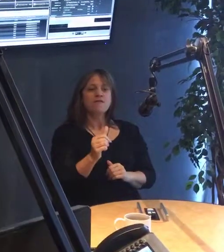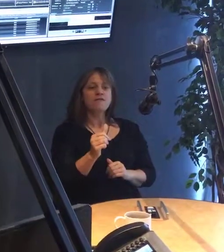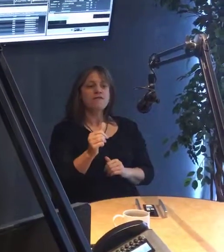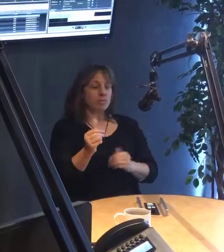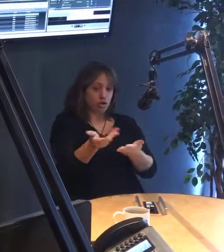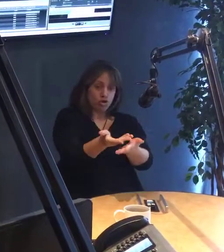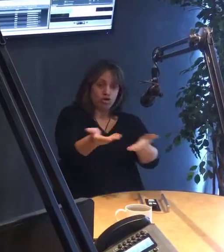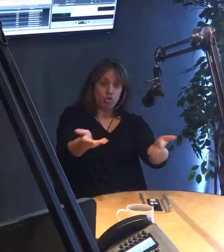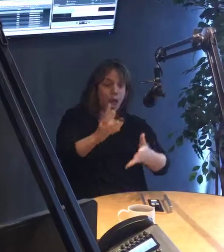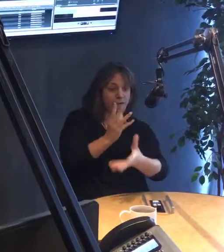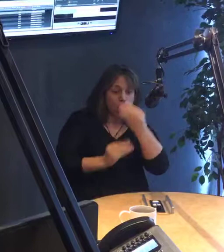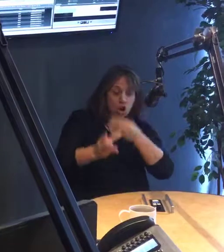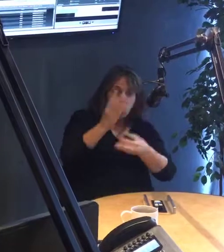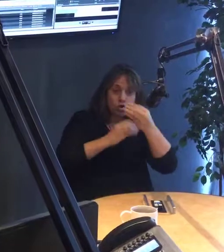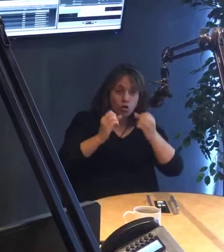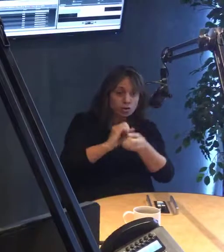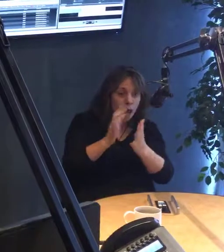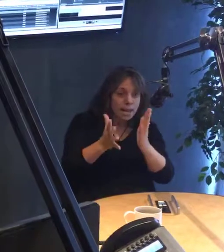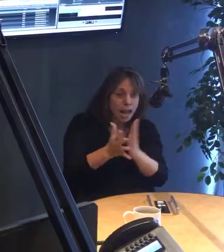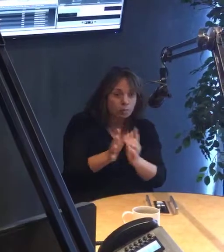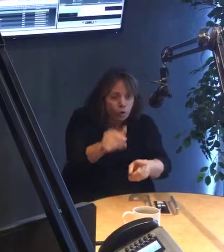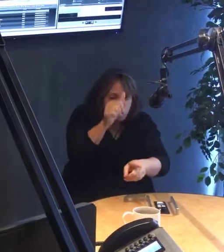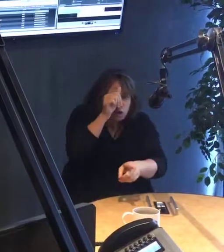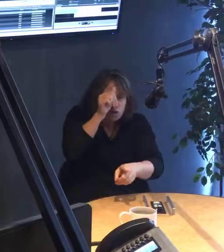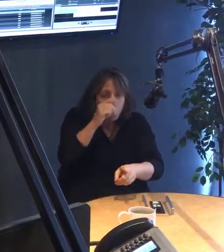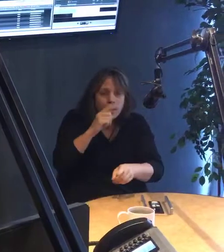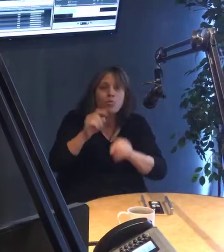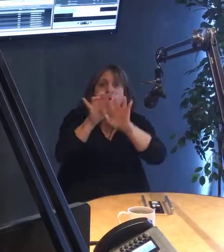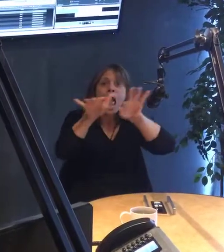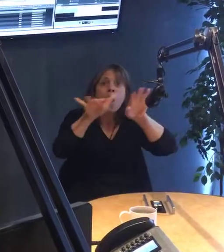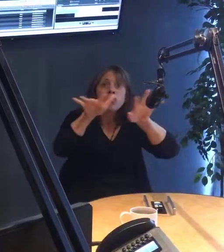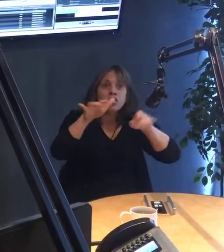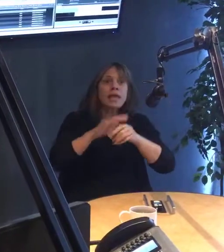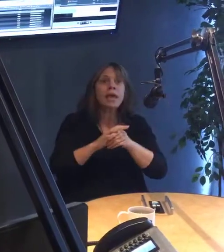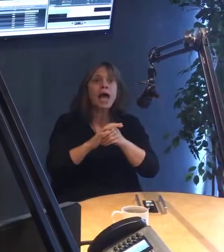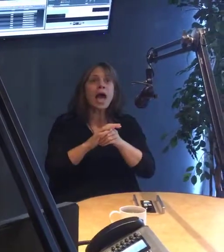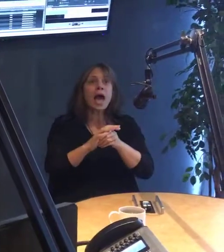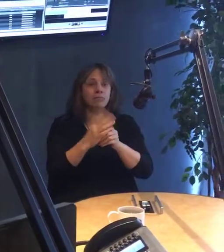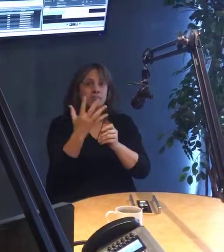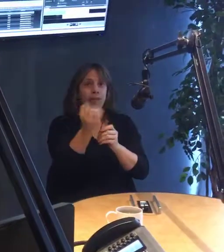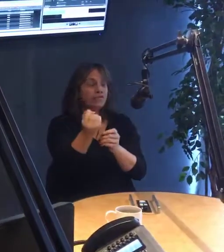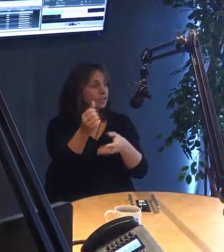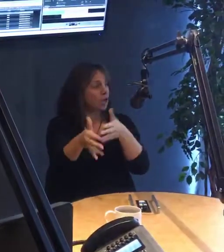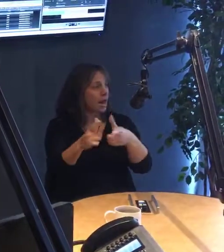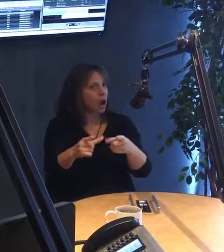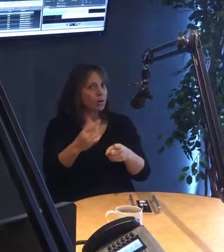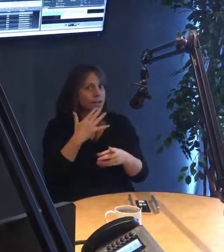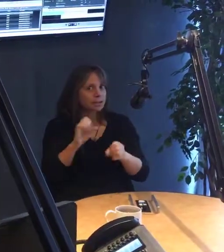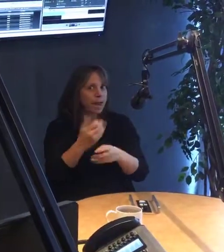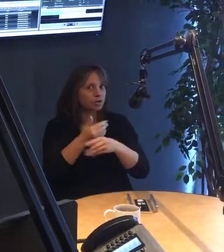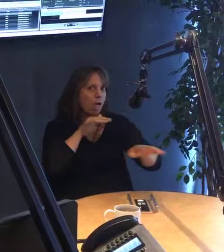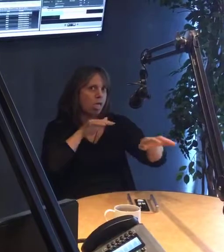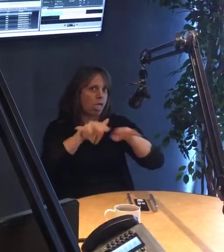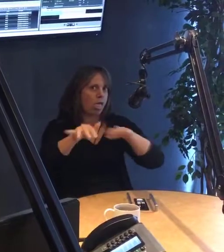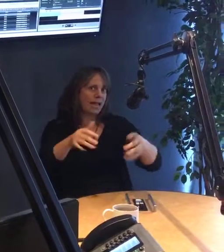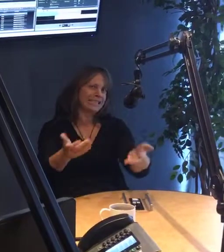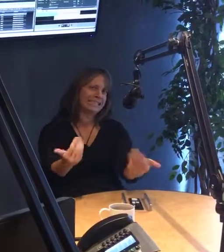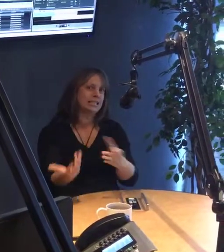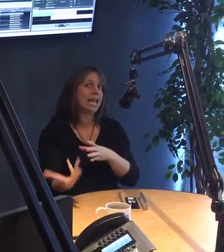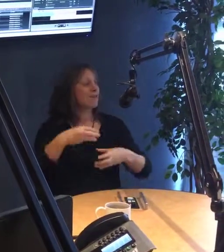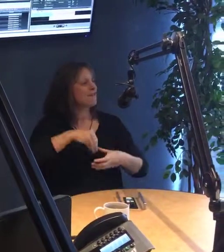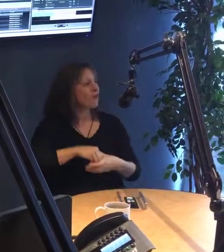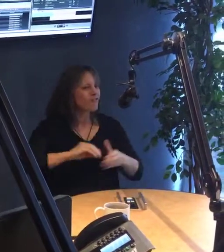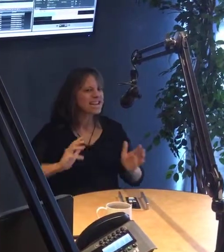learnt sign language or you know people that do. Make sure that you tag them or you get them involved with this as well, and